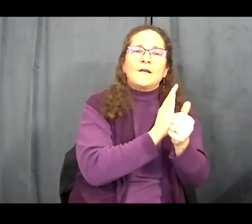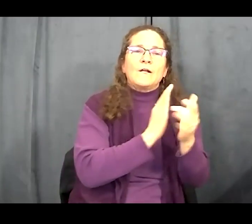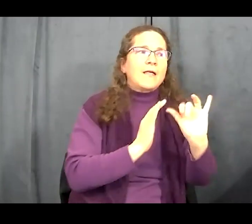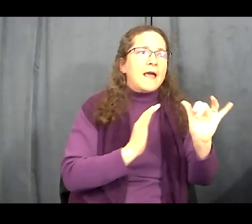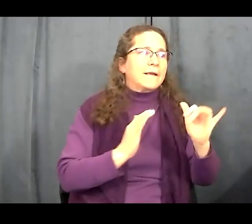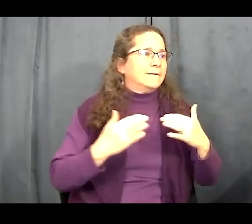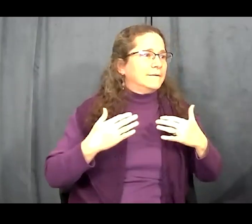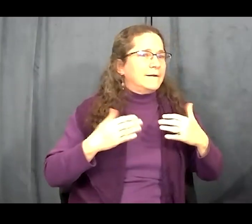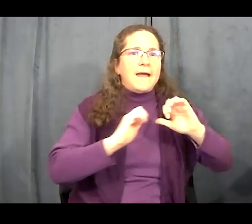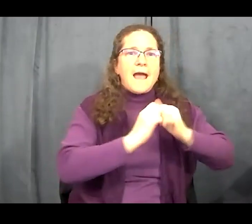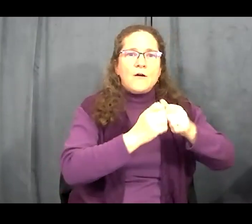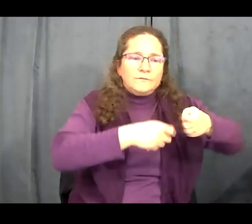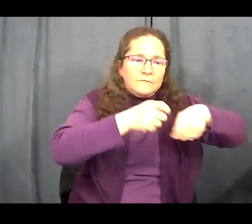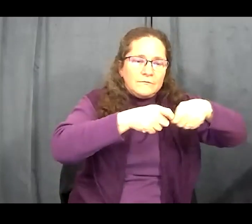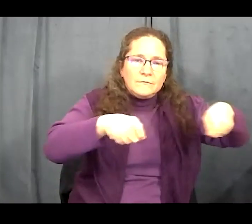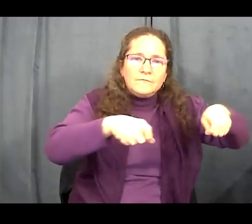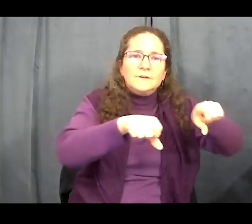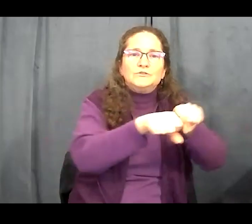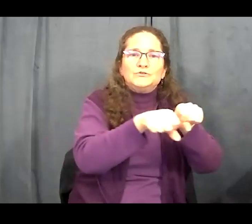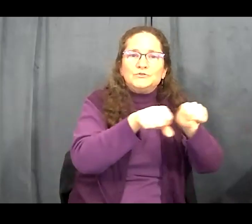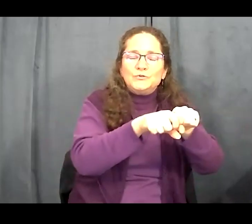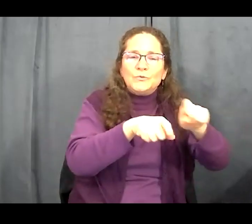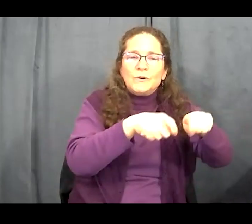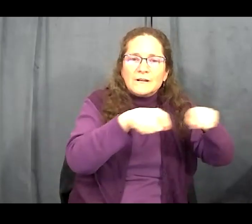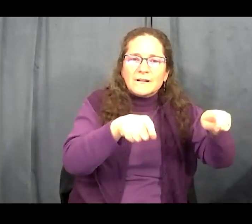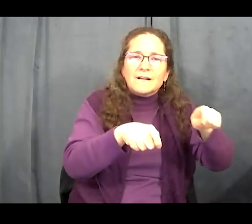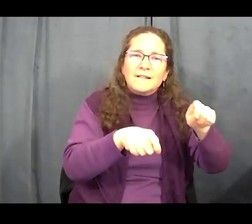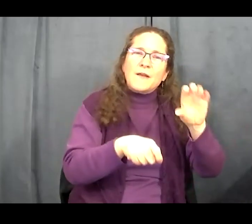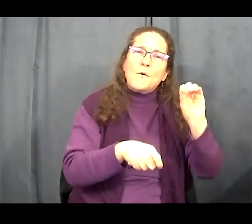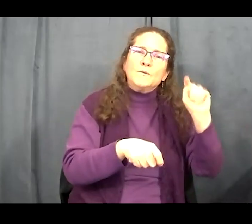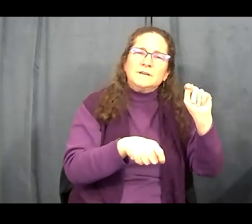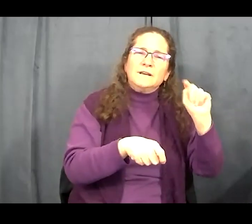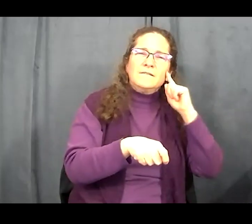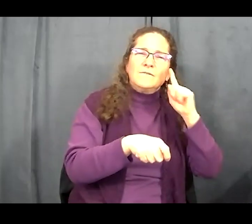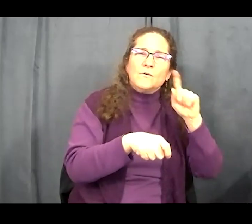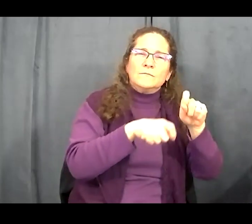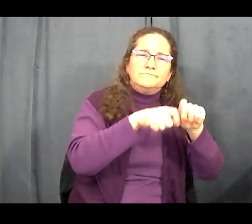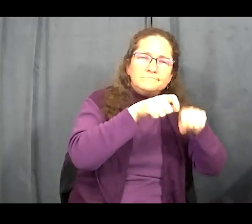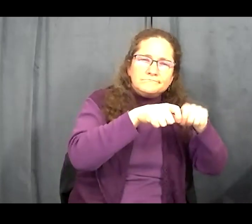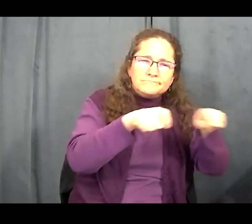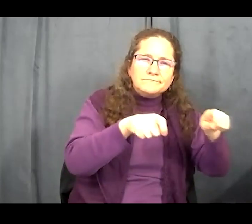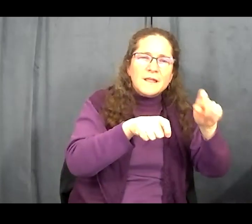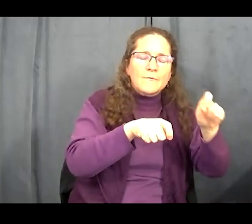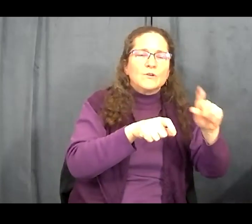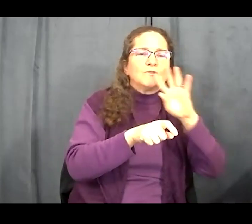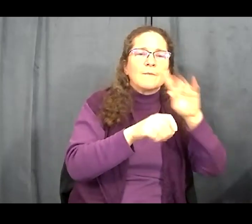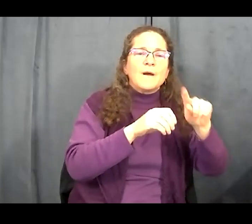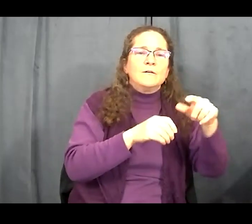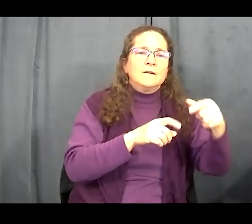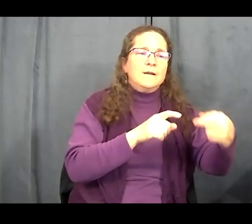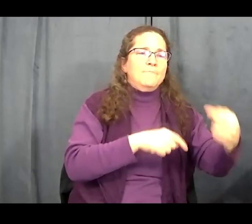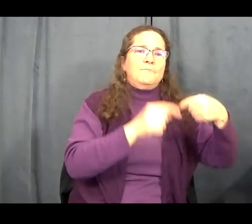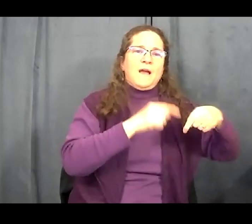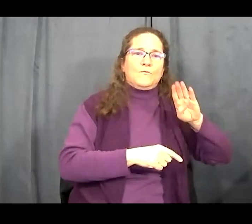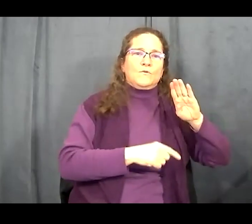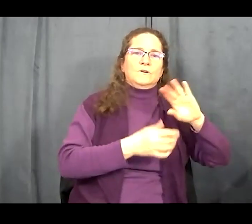chaining on how to tie a shoelace or other aspects of daily living. For this, we're focusing on language building.